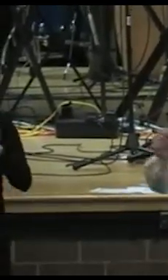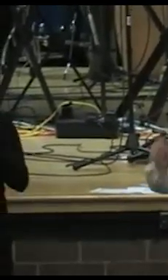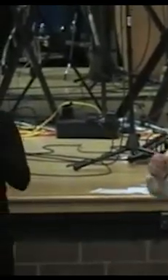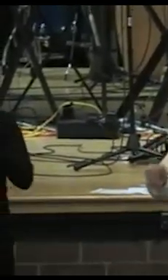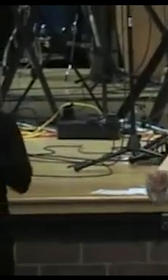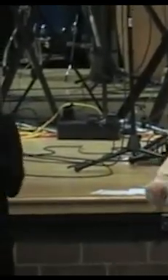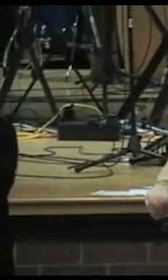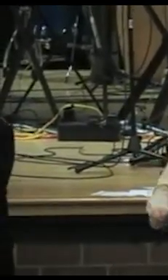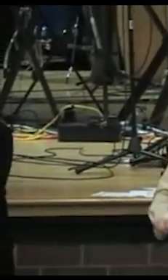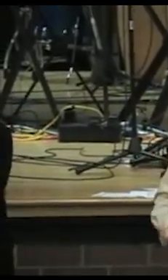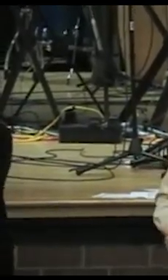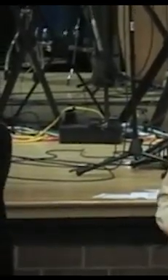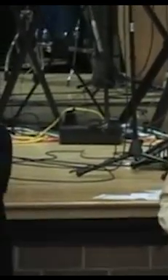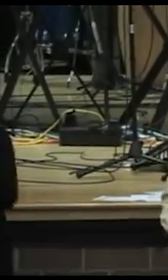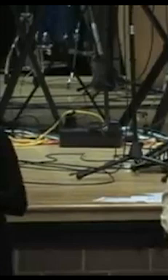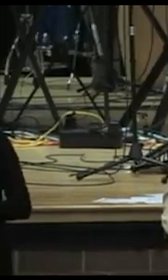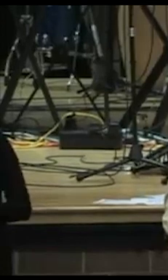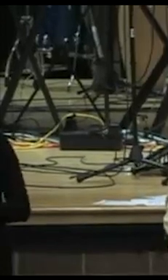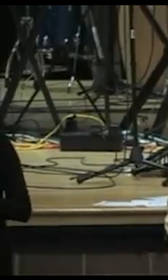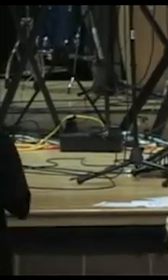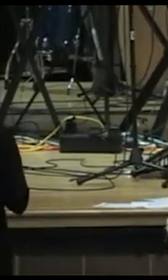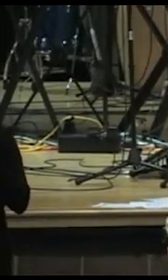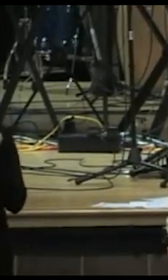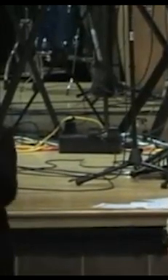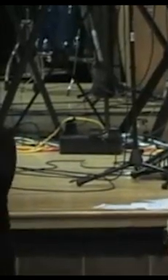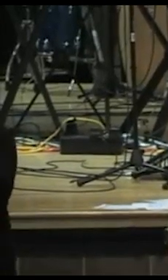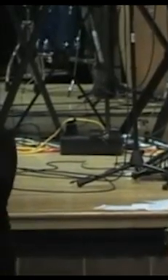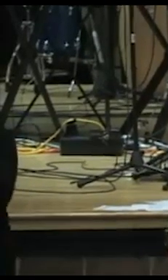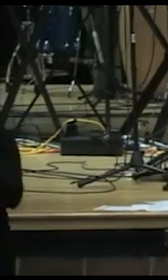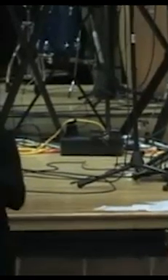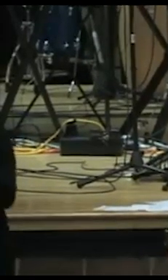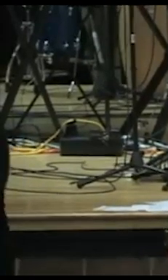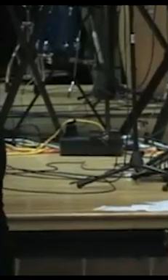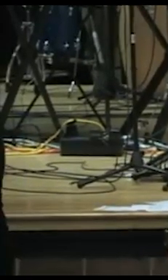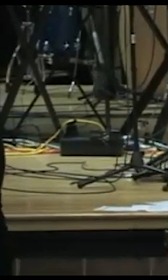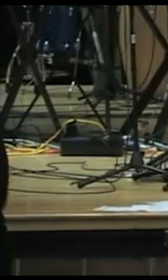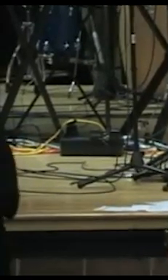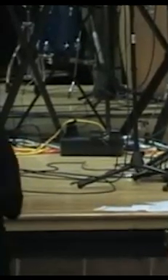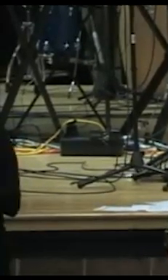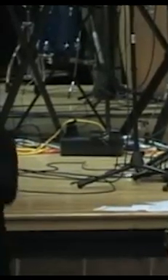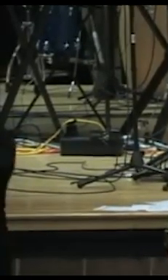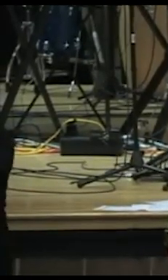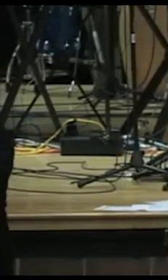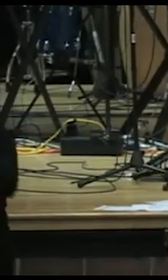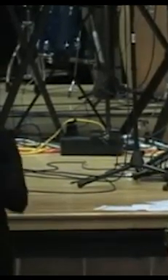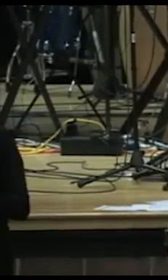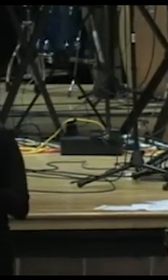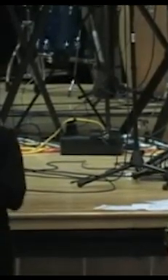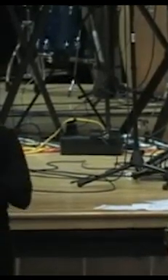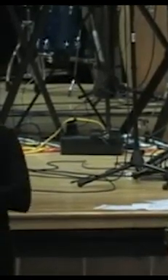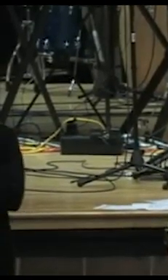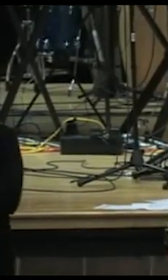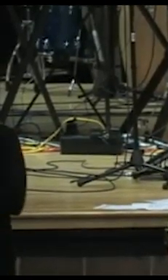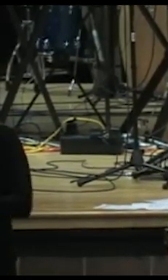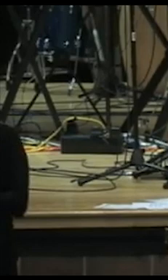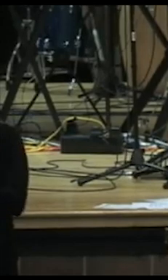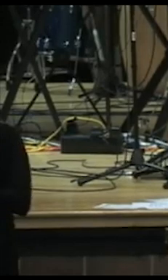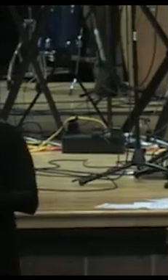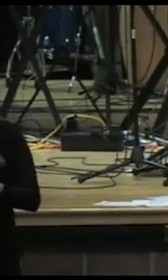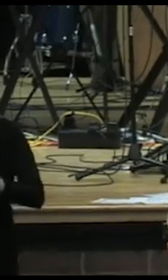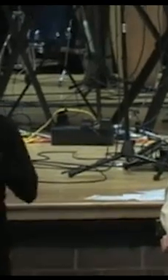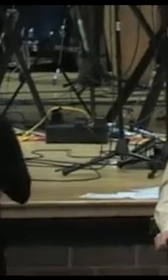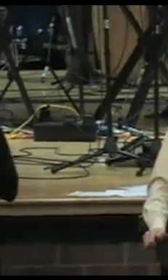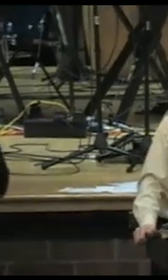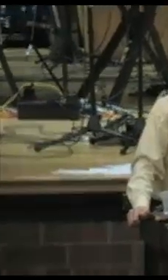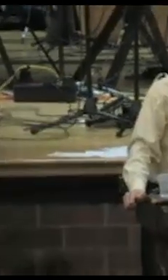have God's core values, it's undeniable. We are undefeatable. We're